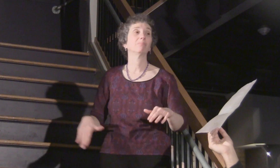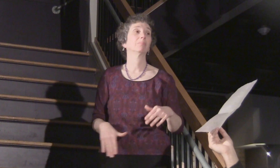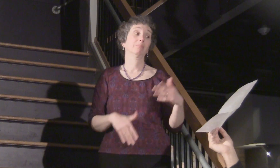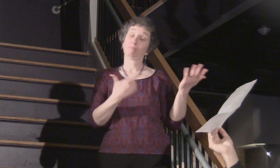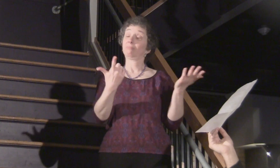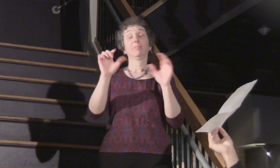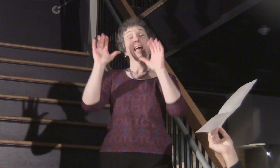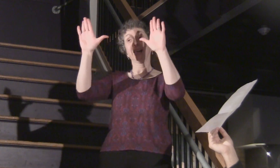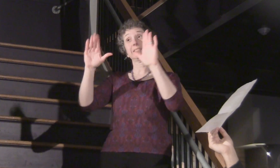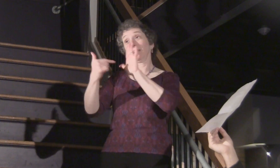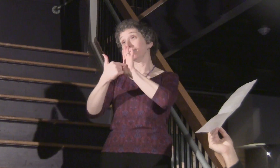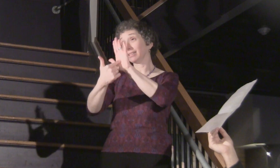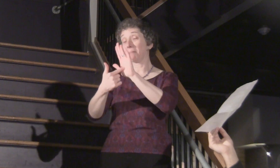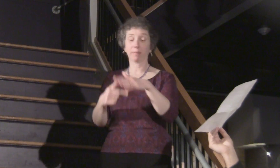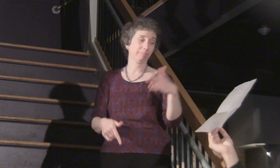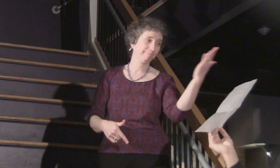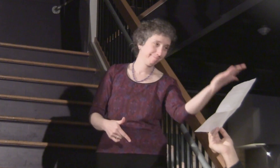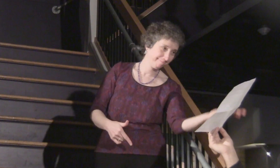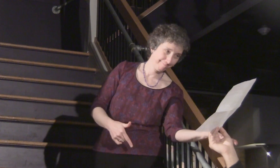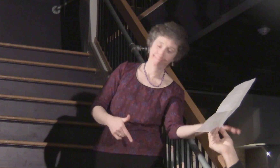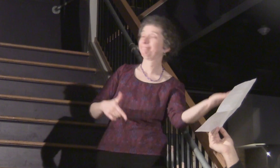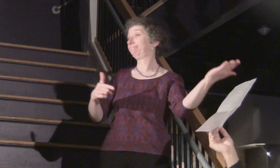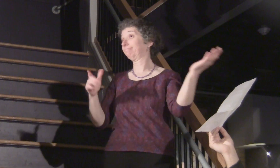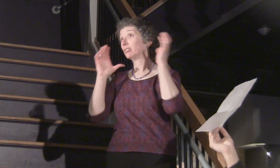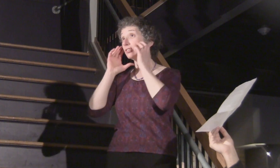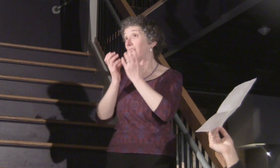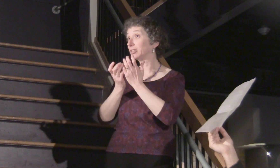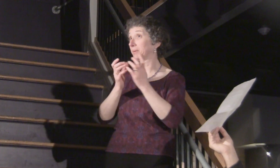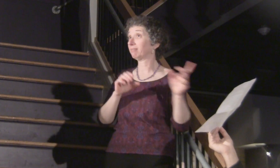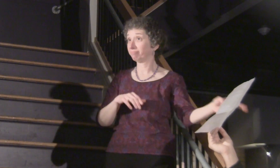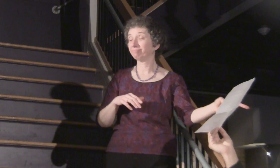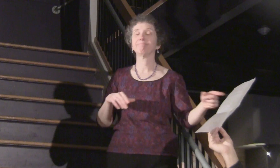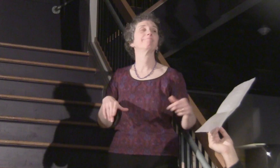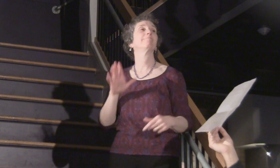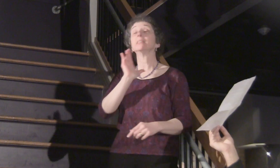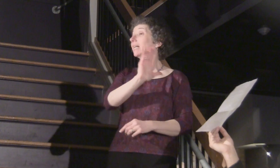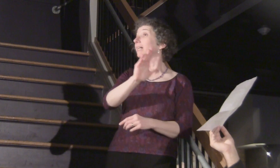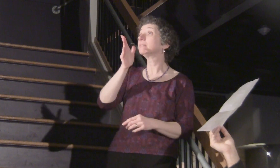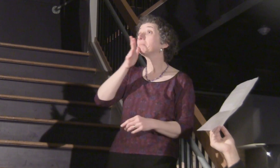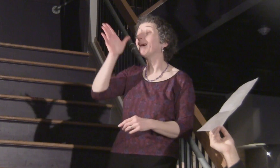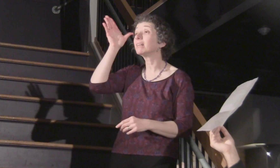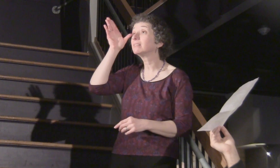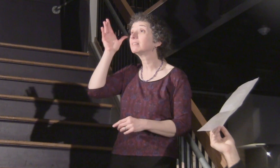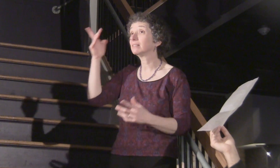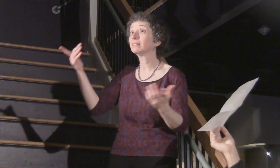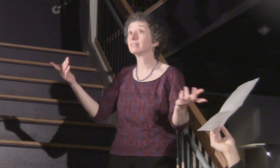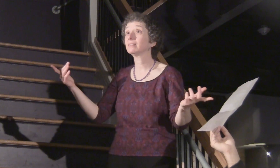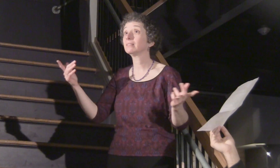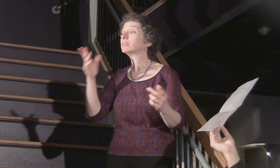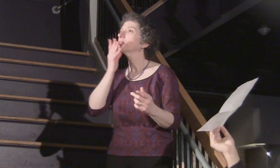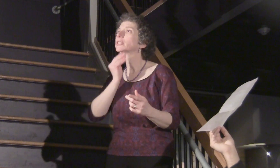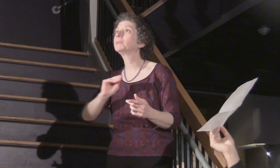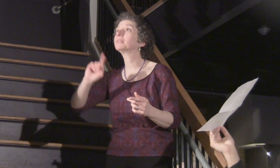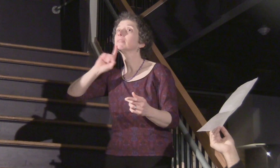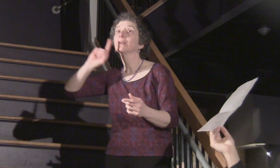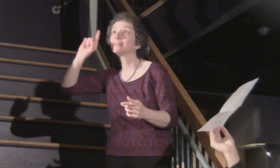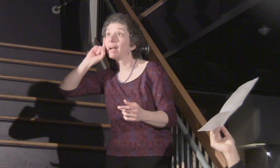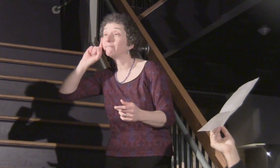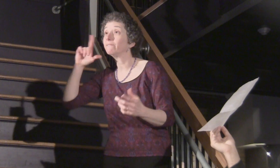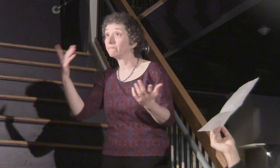our children. And this is an excellent example, Joshua. His parents, right,